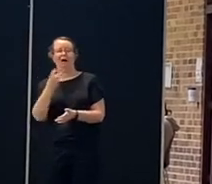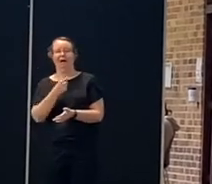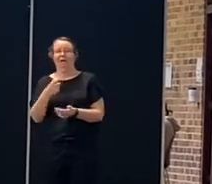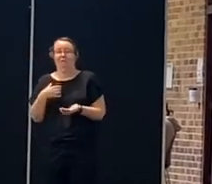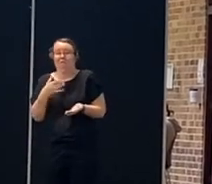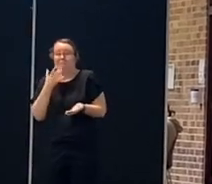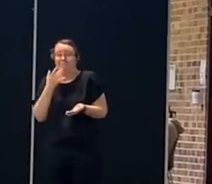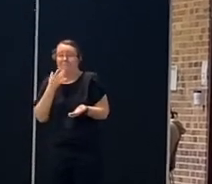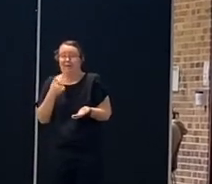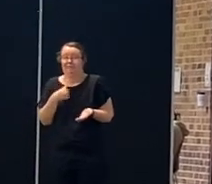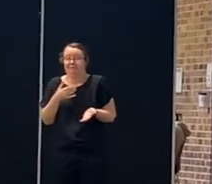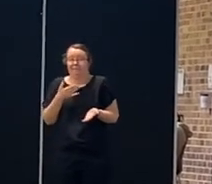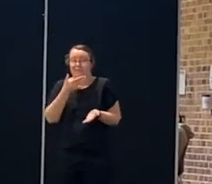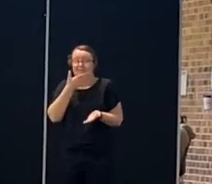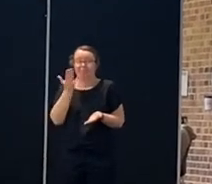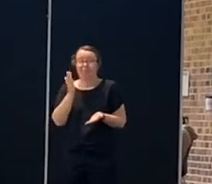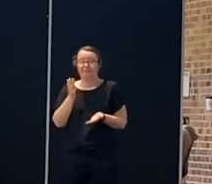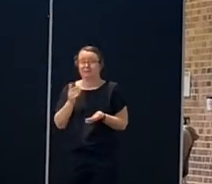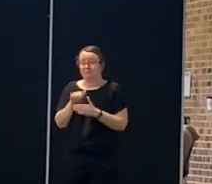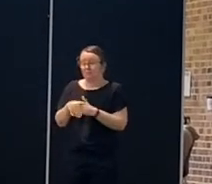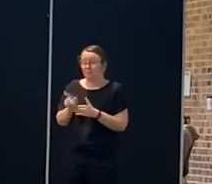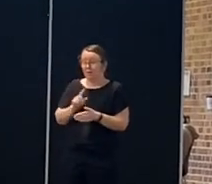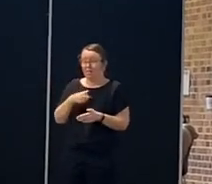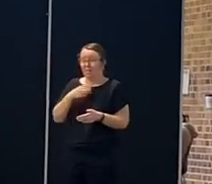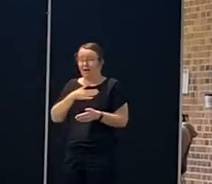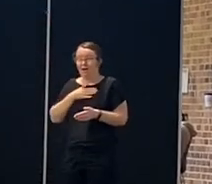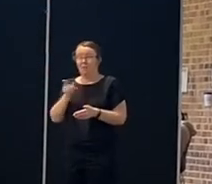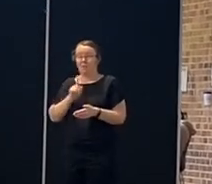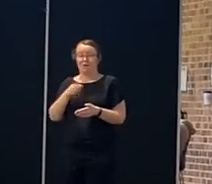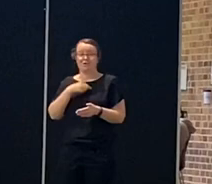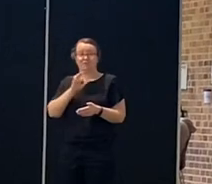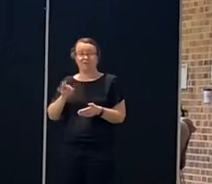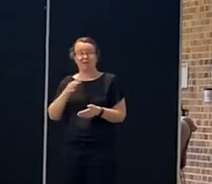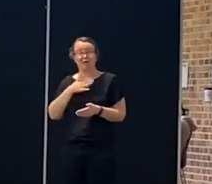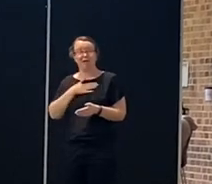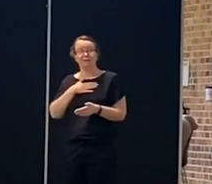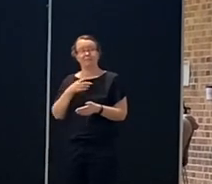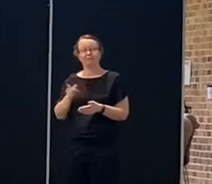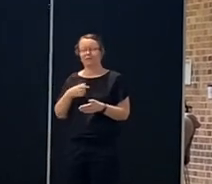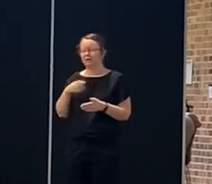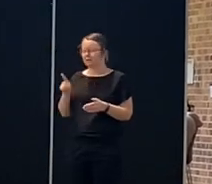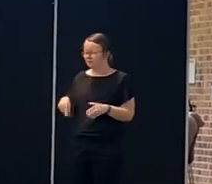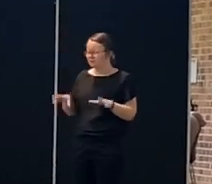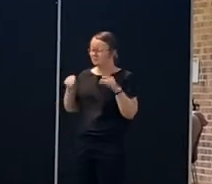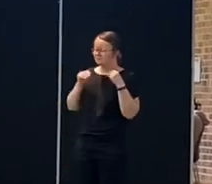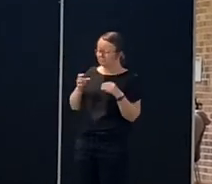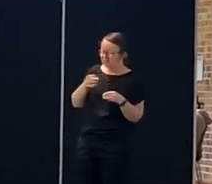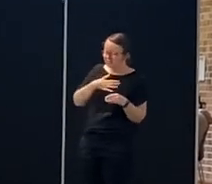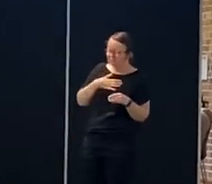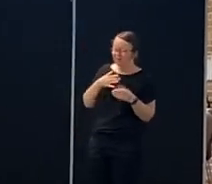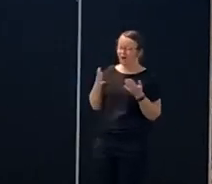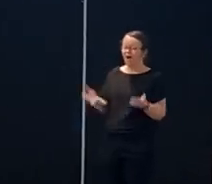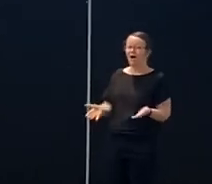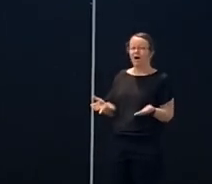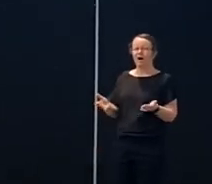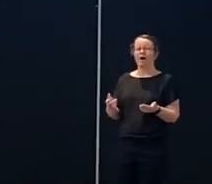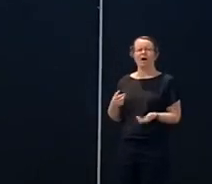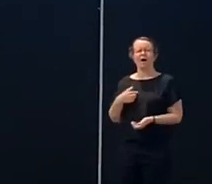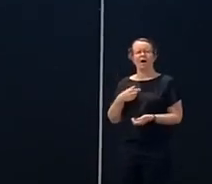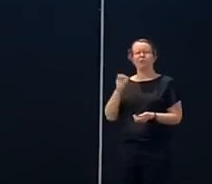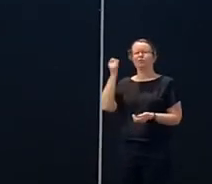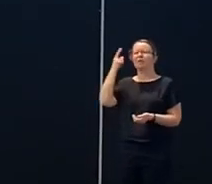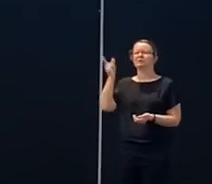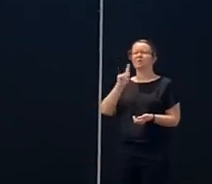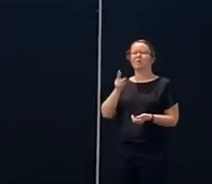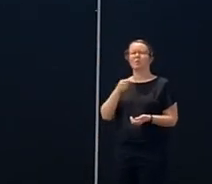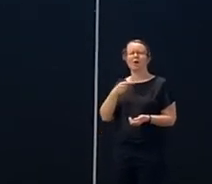But I was embarrassed of my likes and dislikes. But through that acceptance journey, I started really embracing it, leaning into what I was passionate